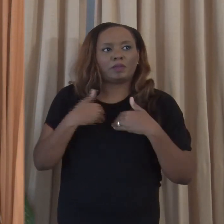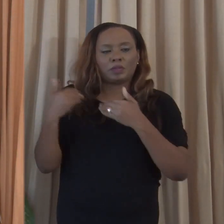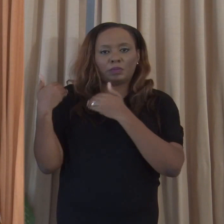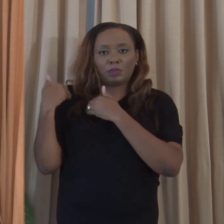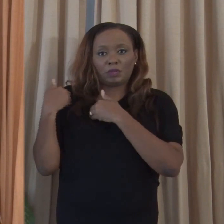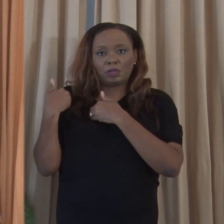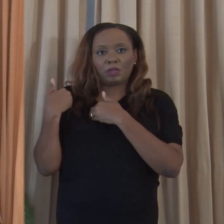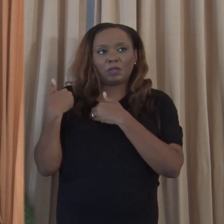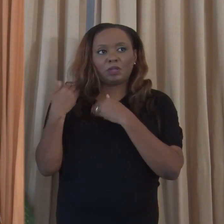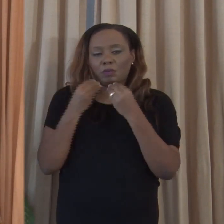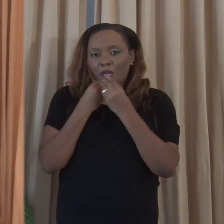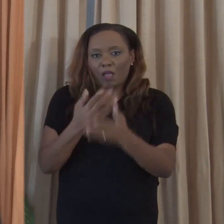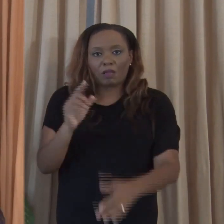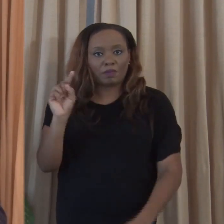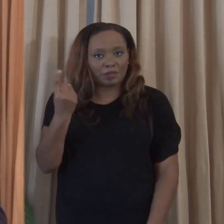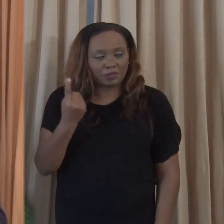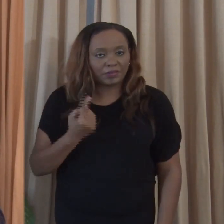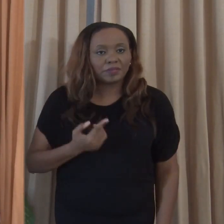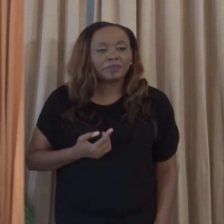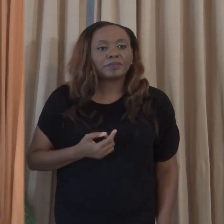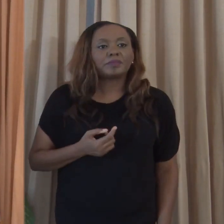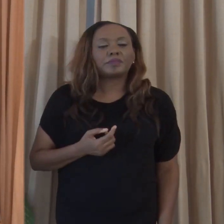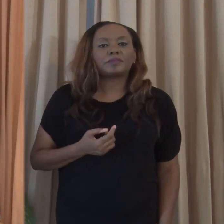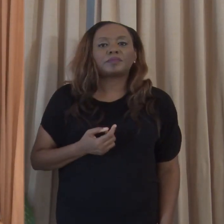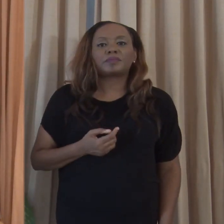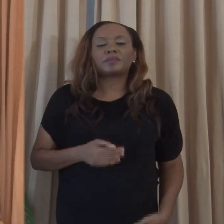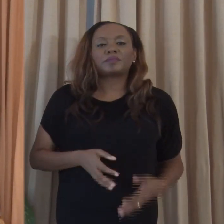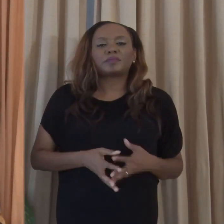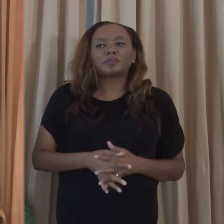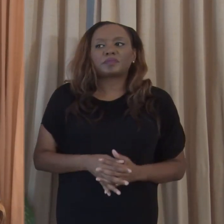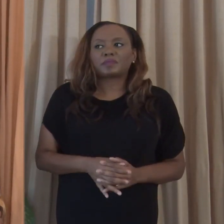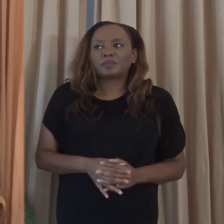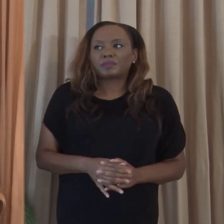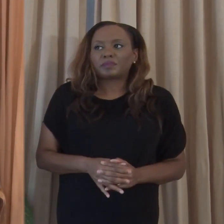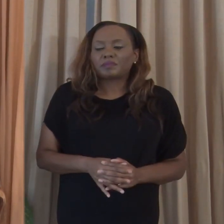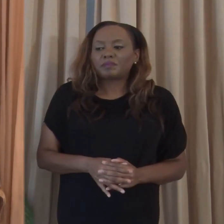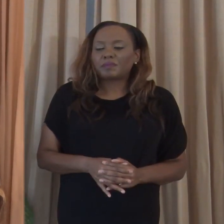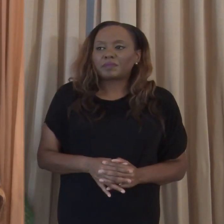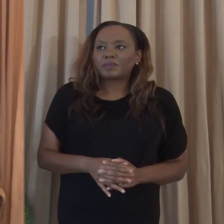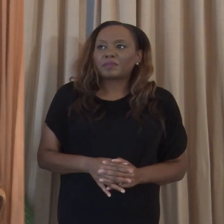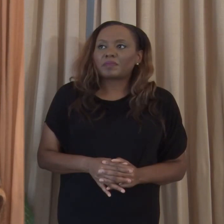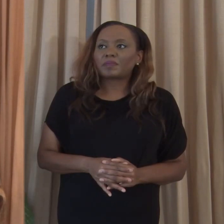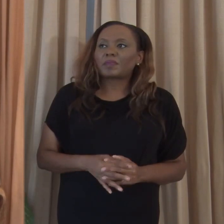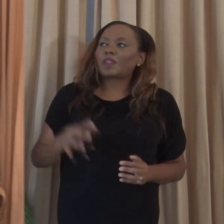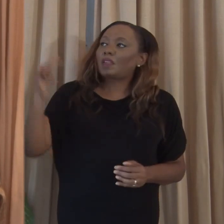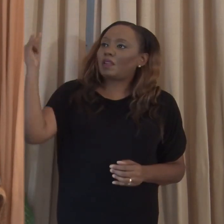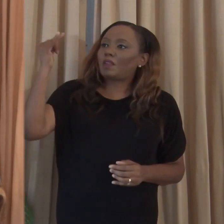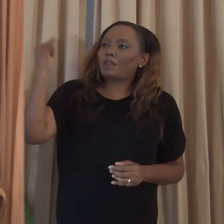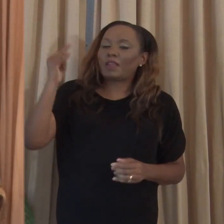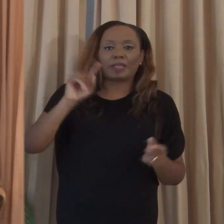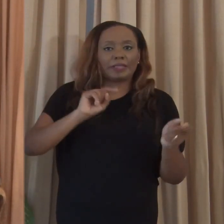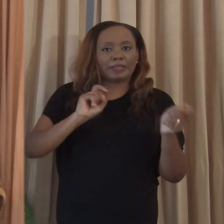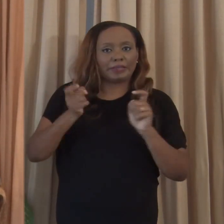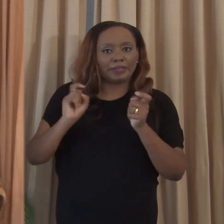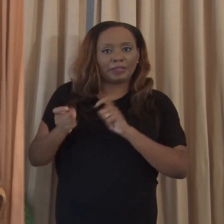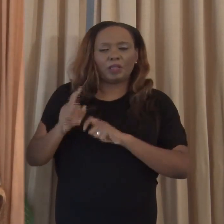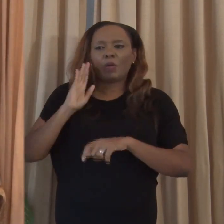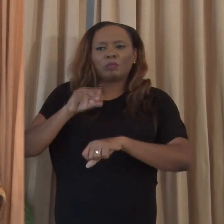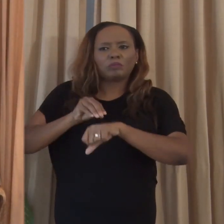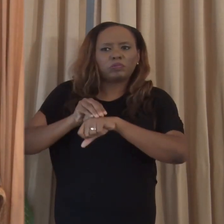to them first. But obviously, the flight changes do affect the